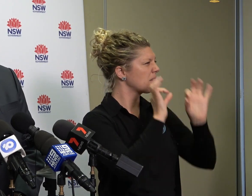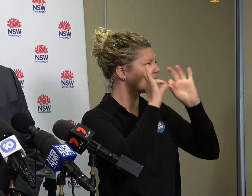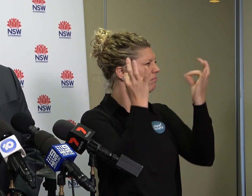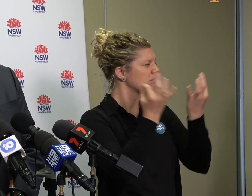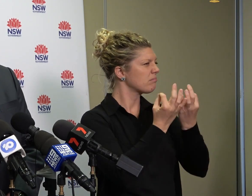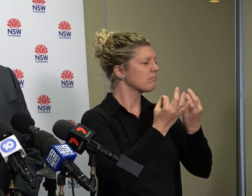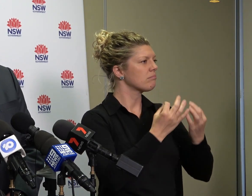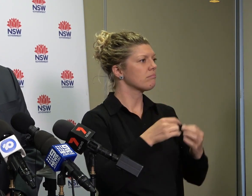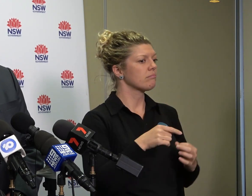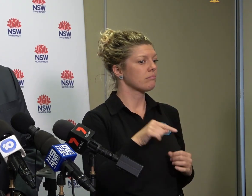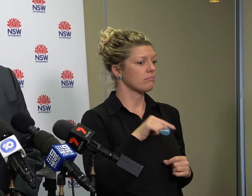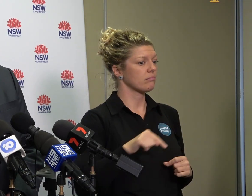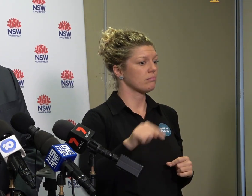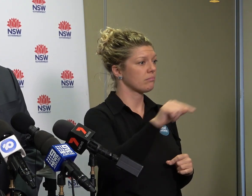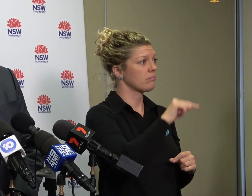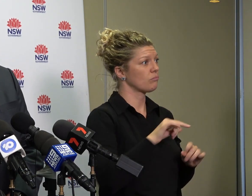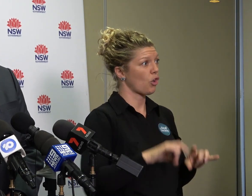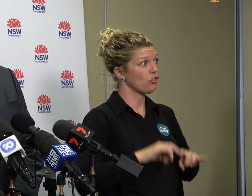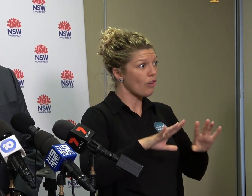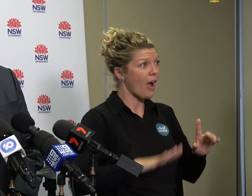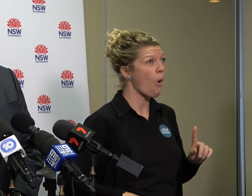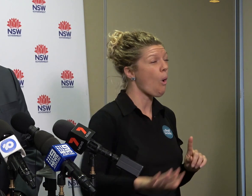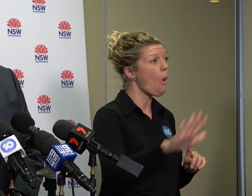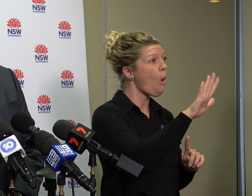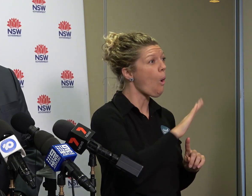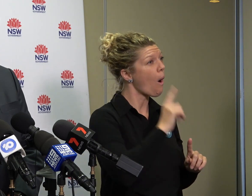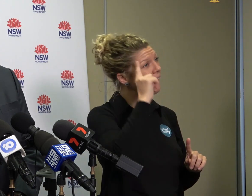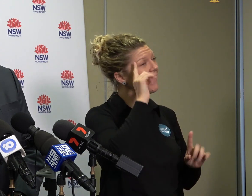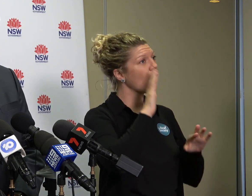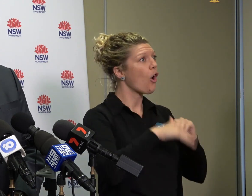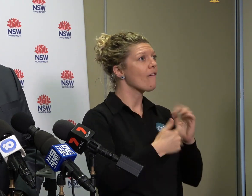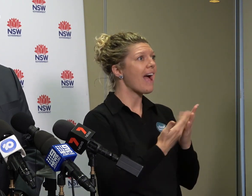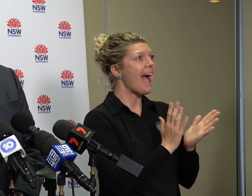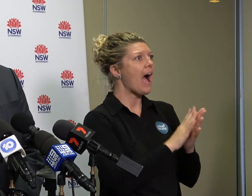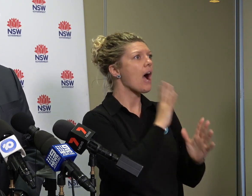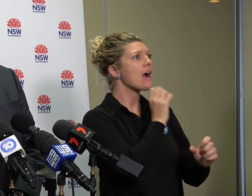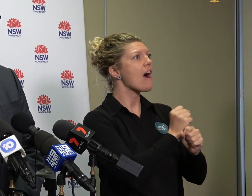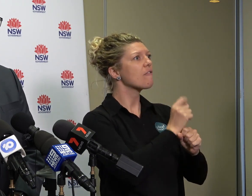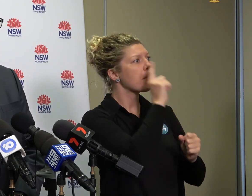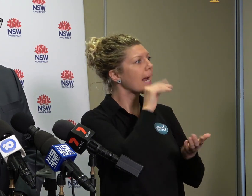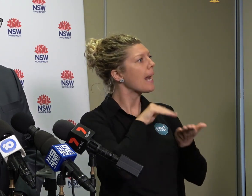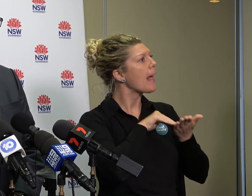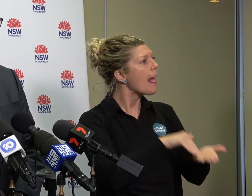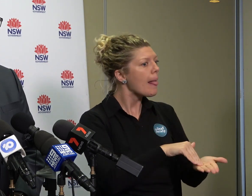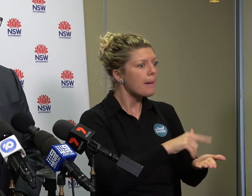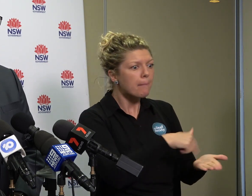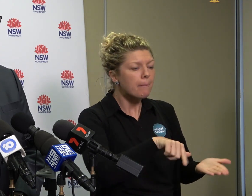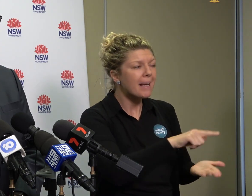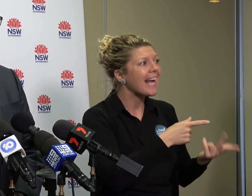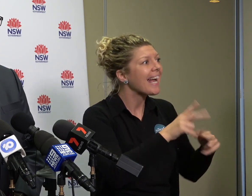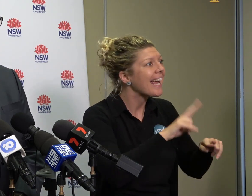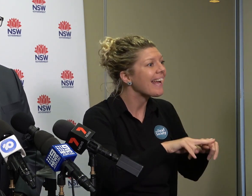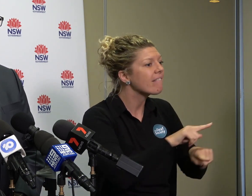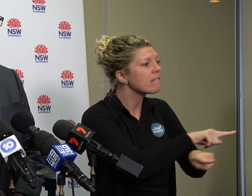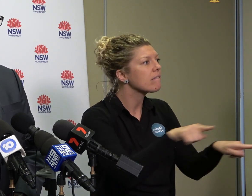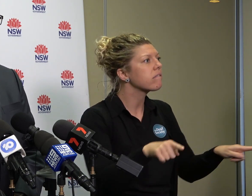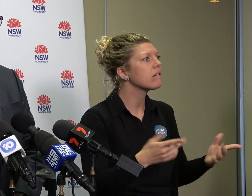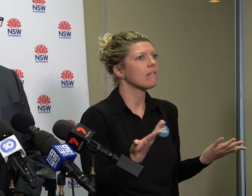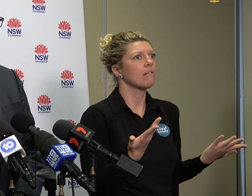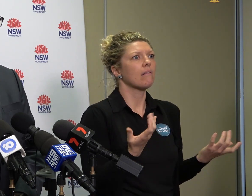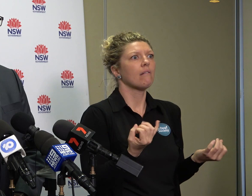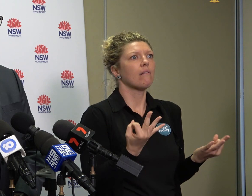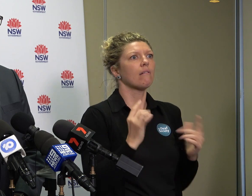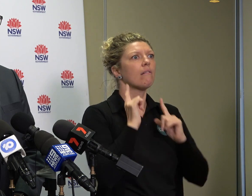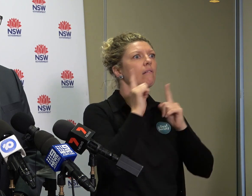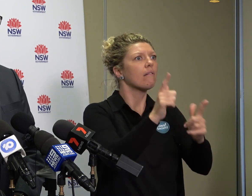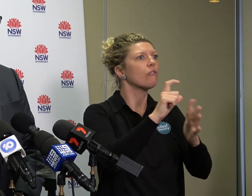country, cannot do this job that we need to do without full partnership with the community members who are